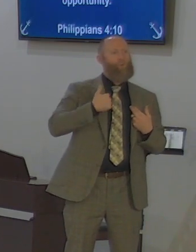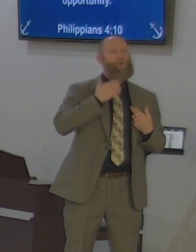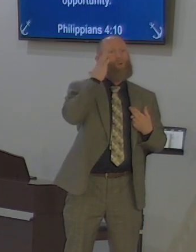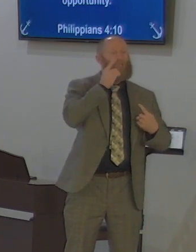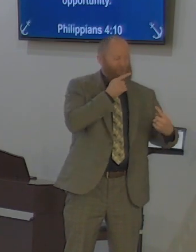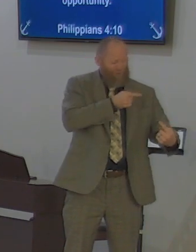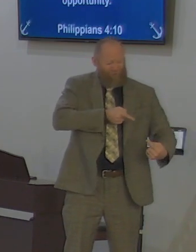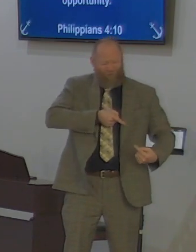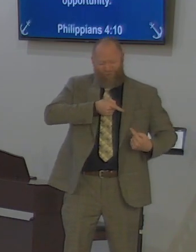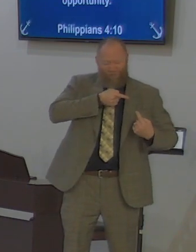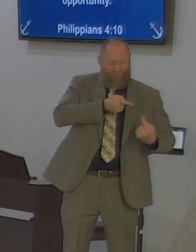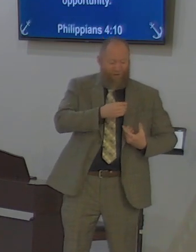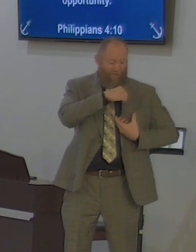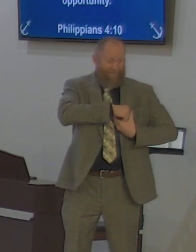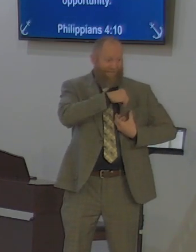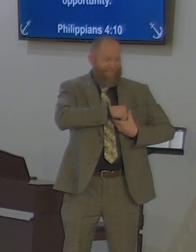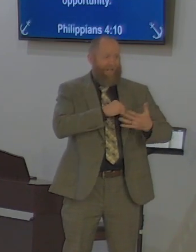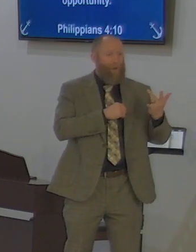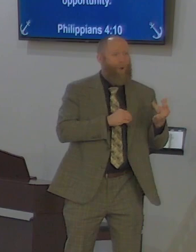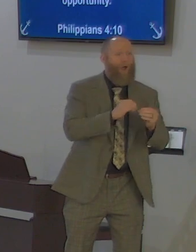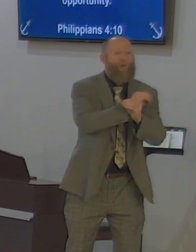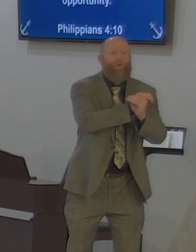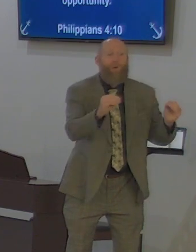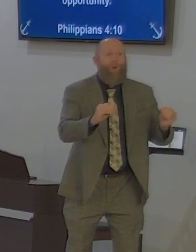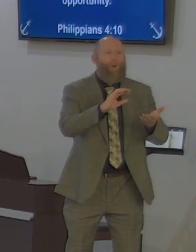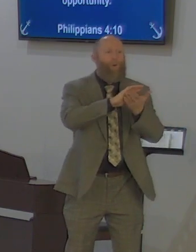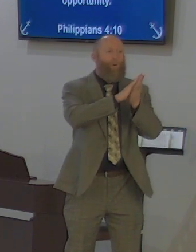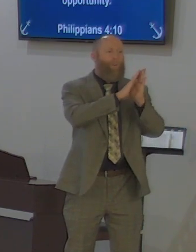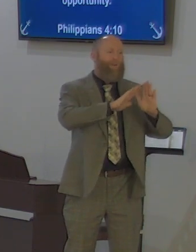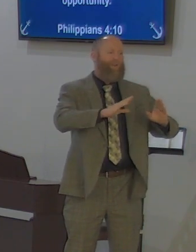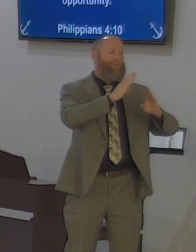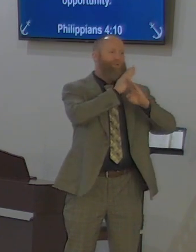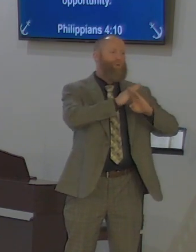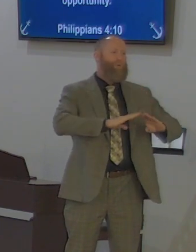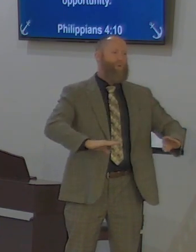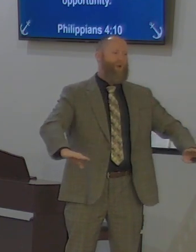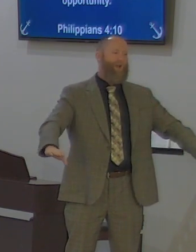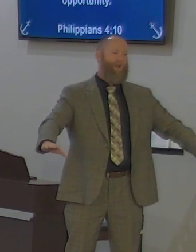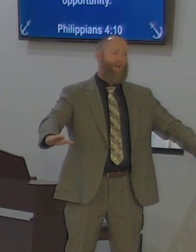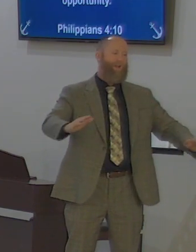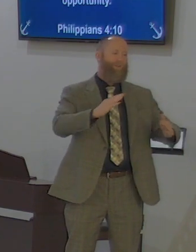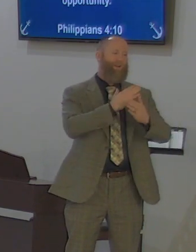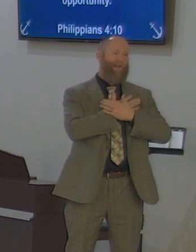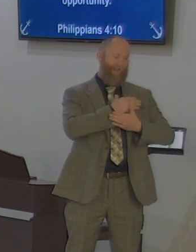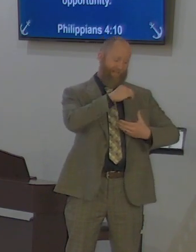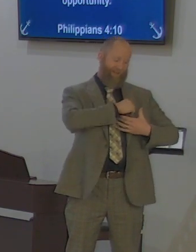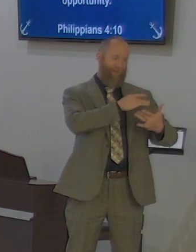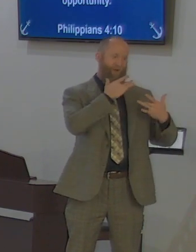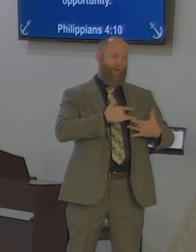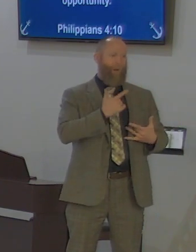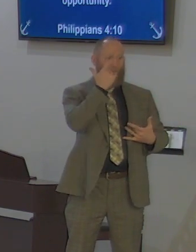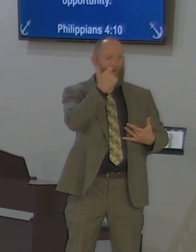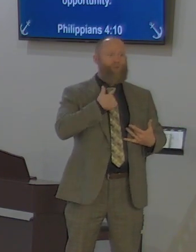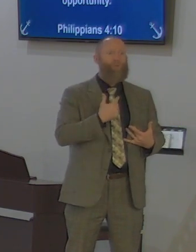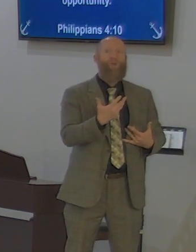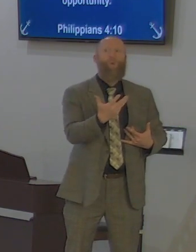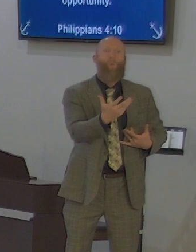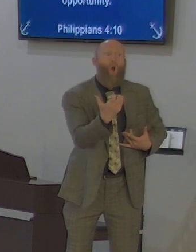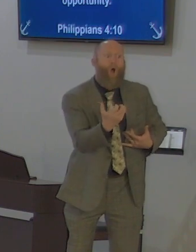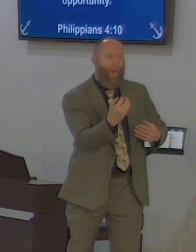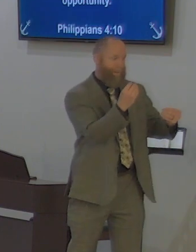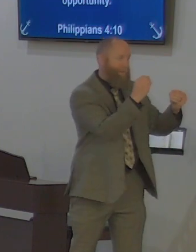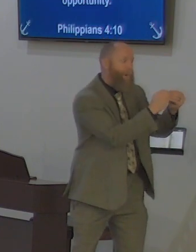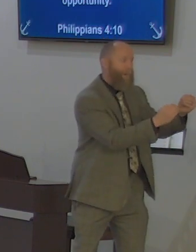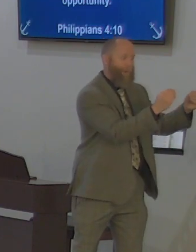They'll never be a sweet, inward, quiet, gracious frame of spirit in their life. It says in